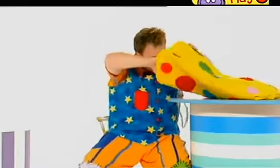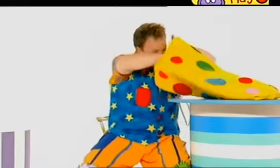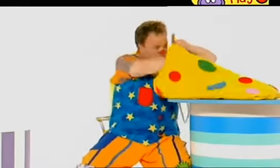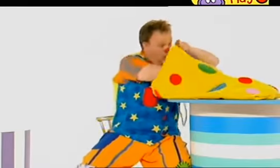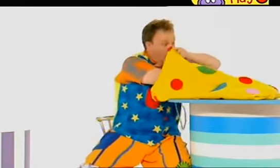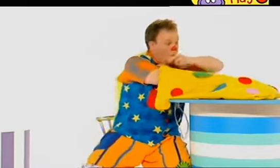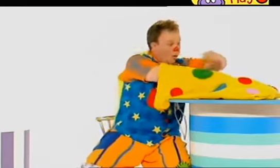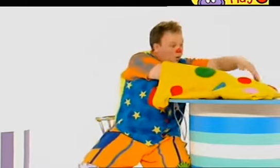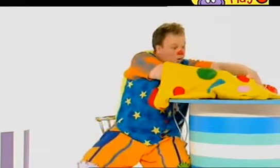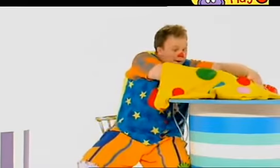Ooh!